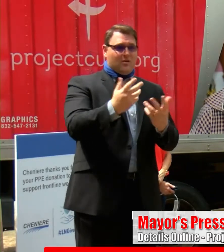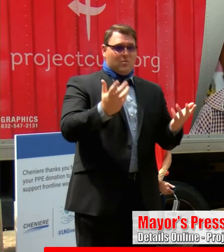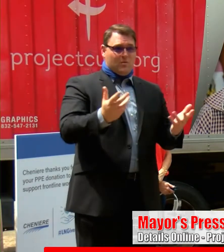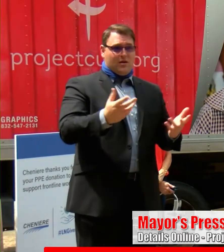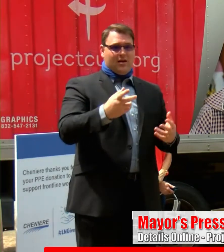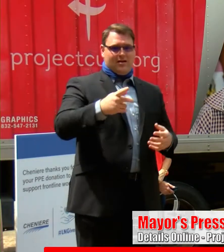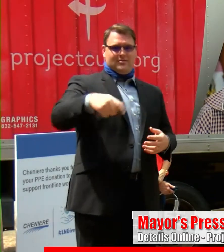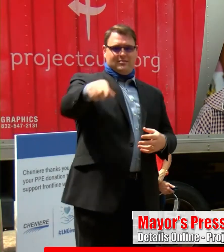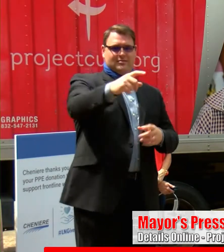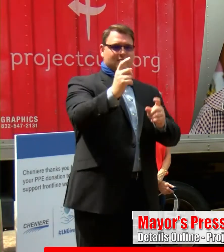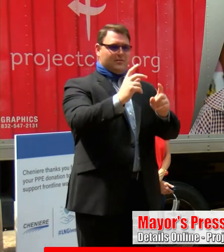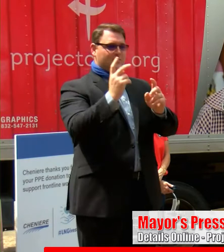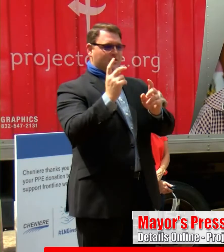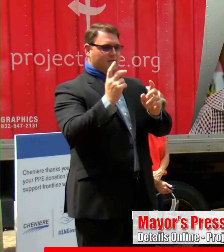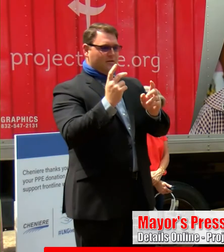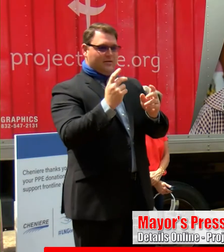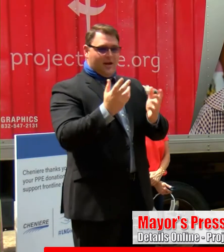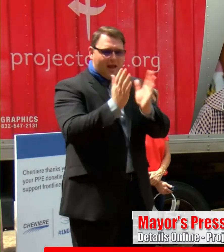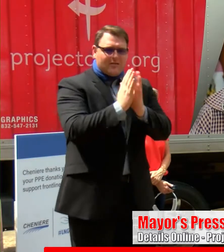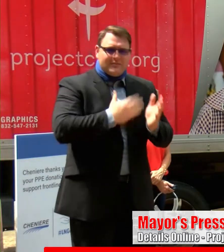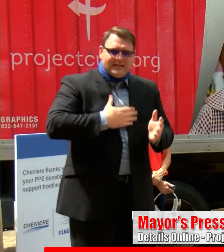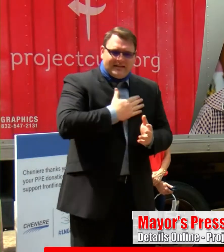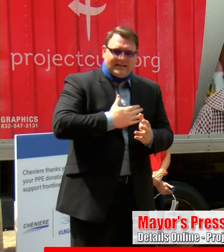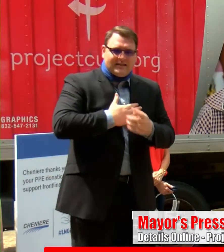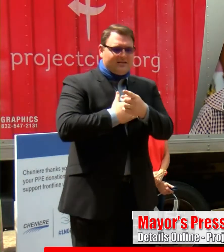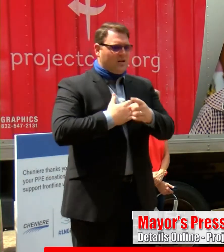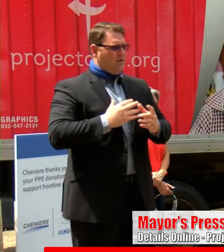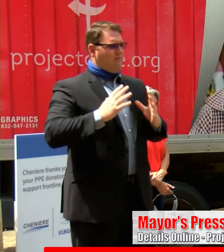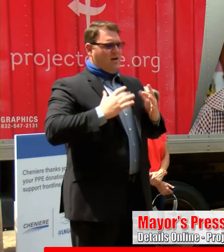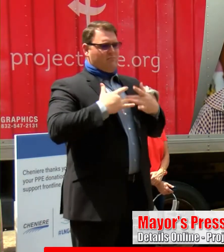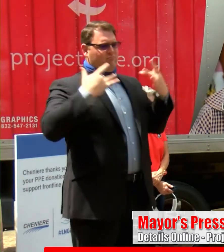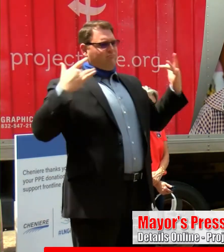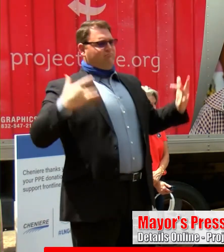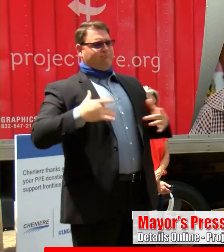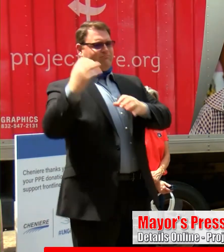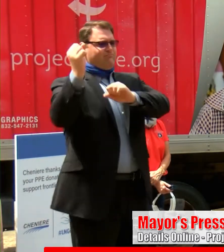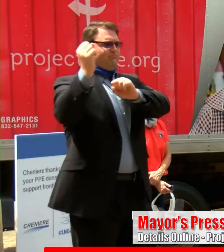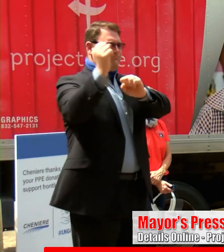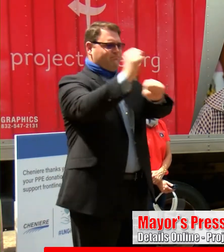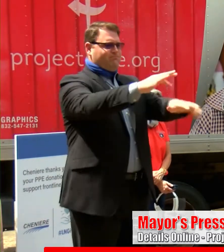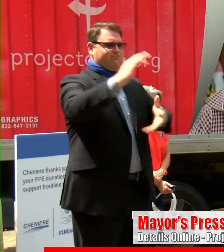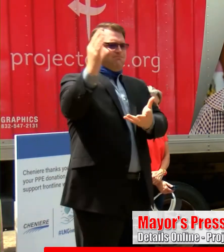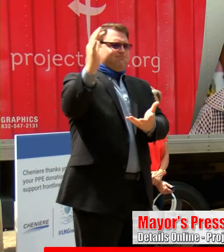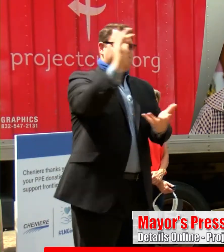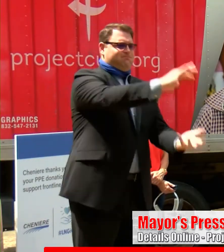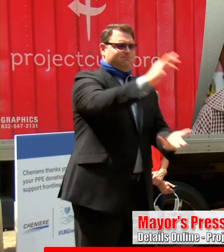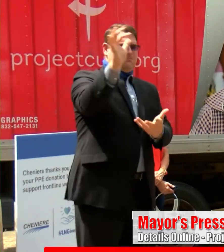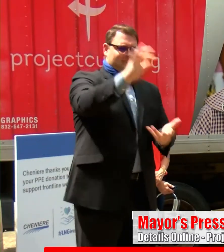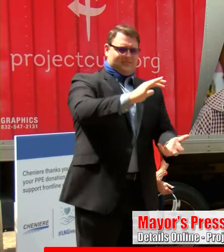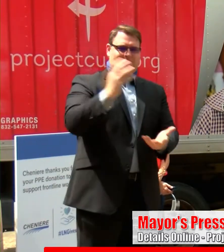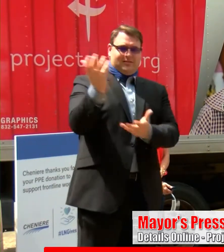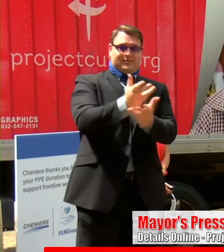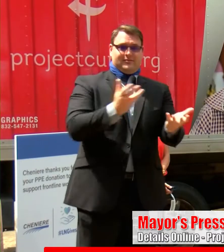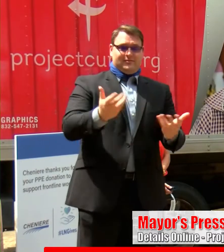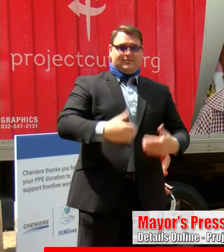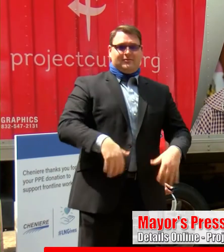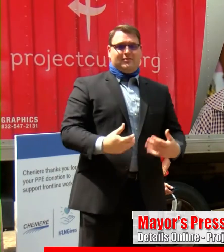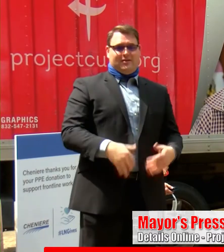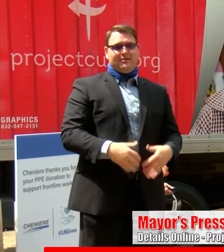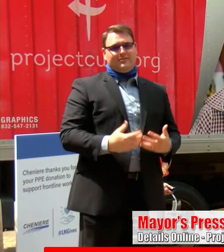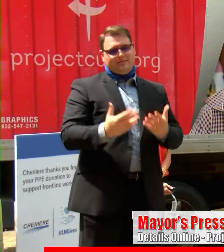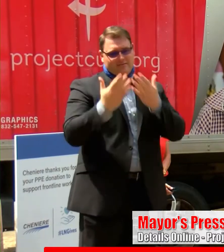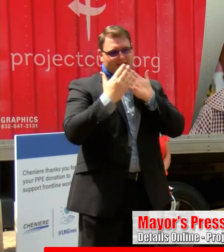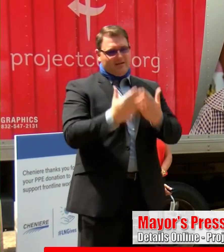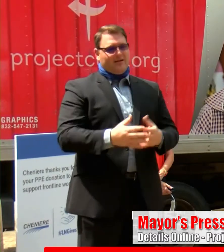they keep giving, and I just can't thank you enough. I certainly want to highlight